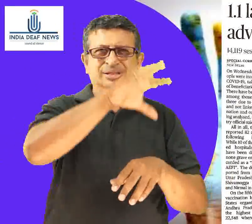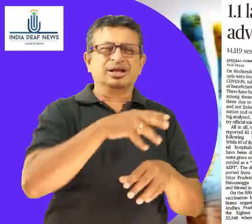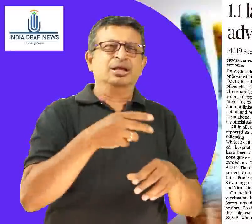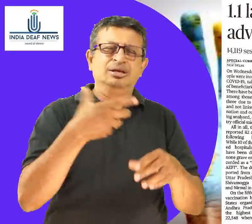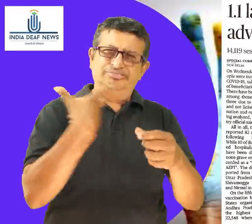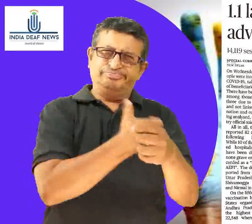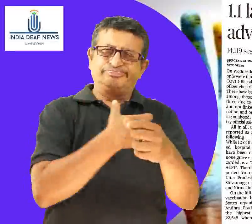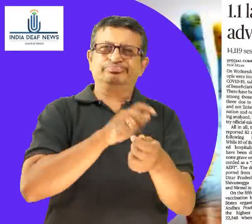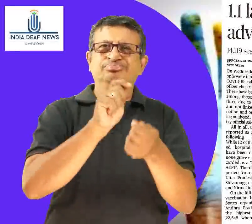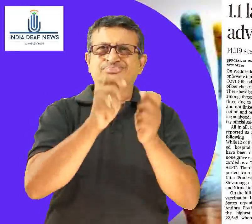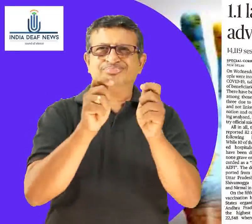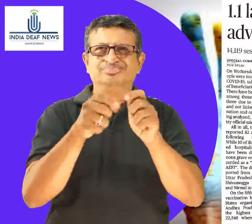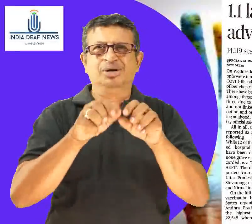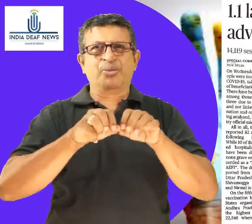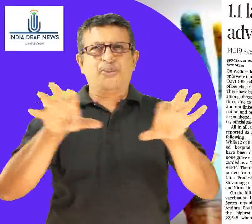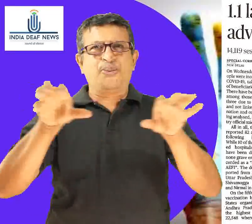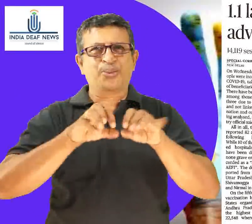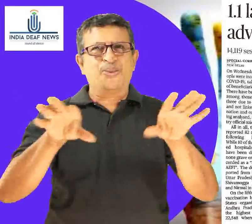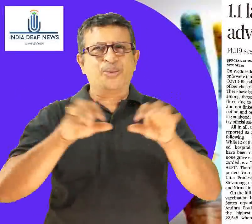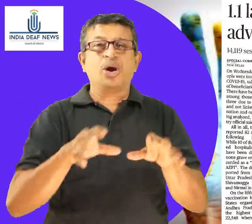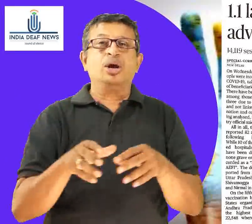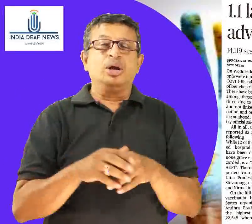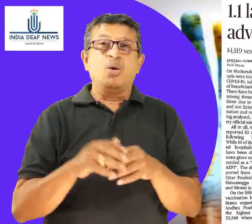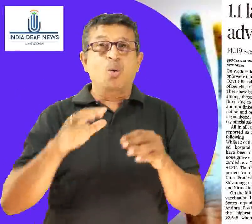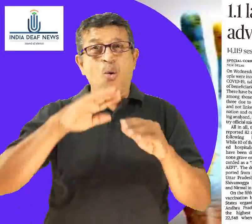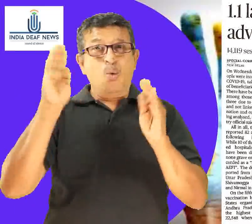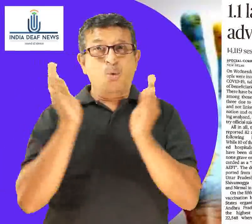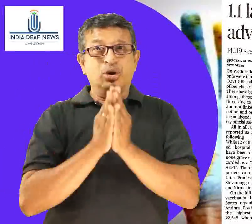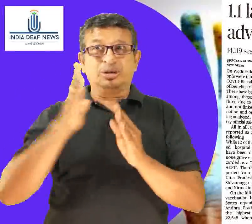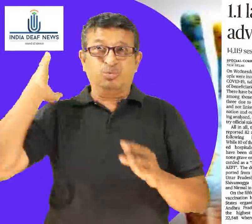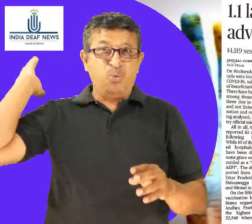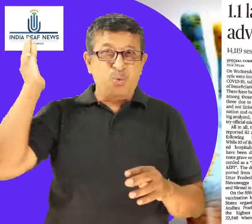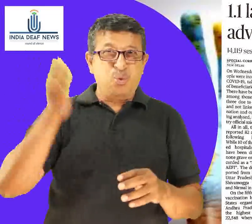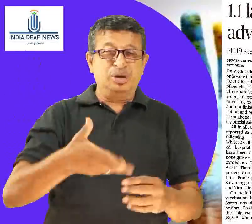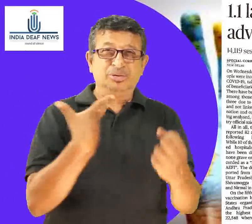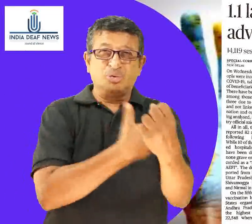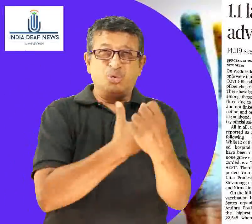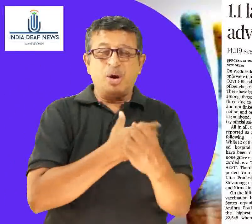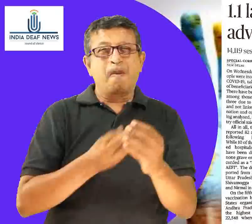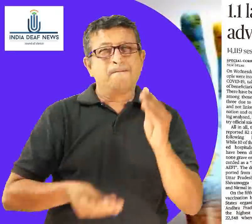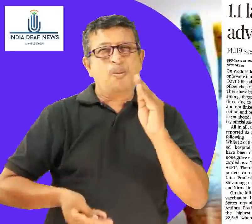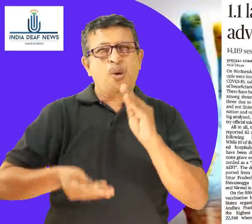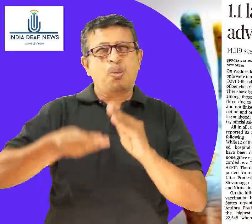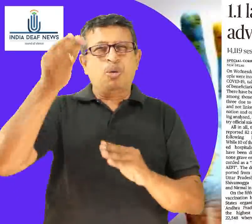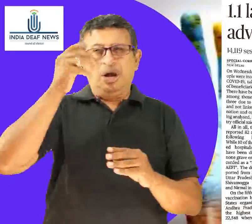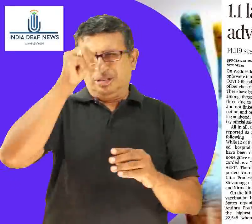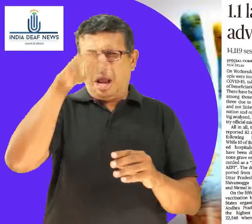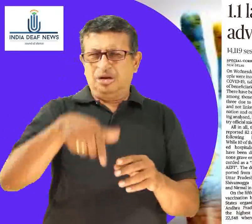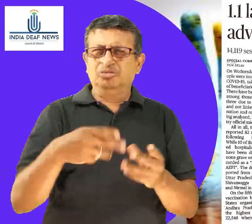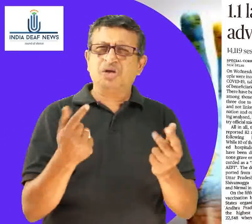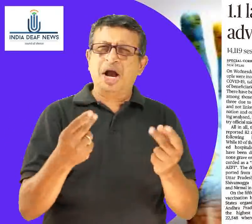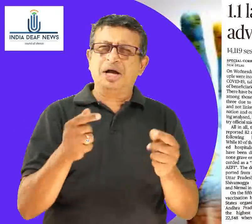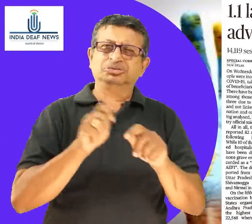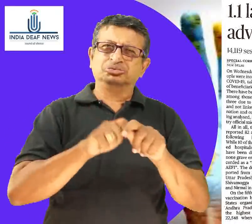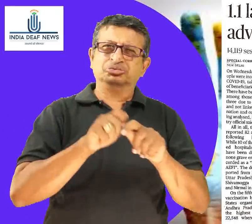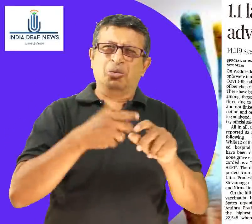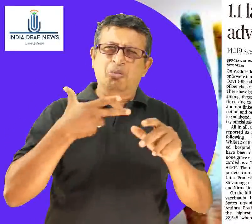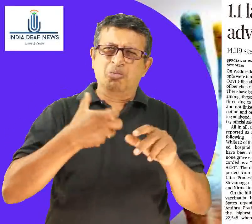14,119 sessions held across the country since January 16. On Wednesday, 1,12,007 people were